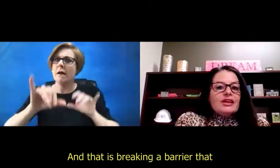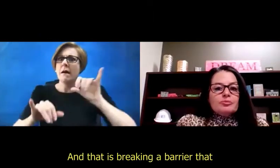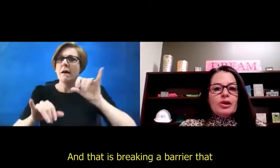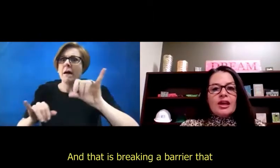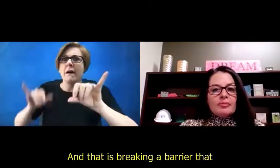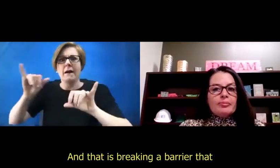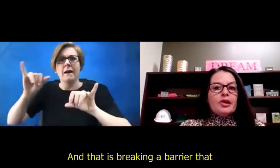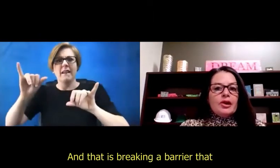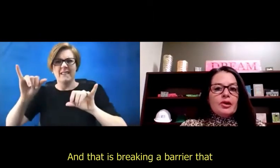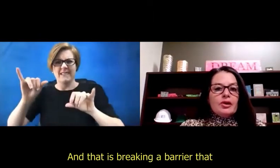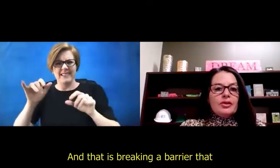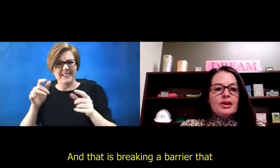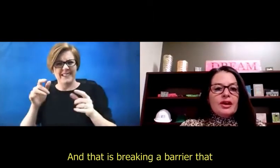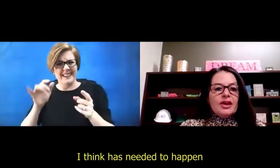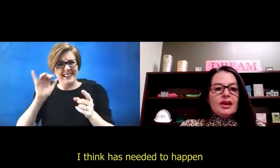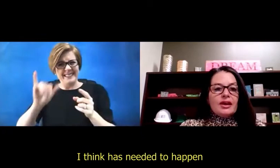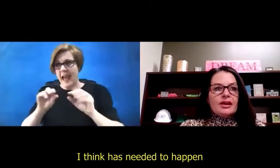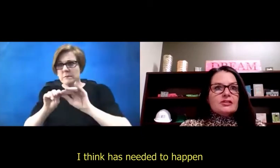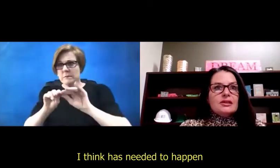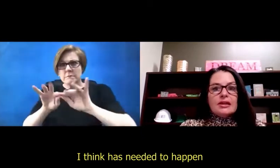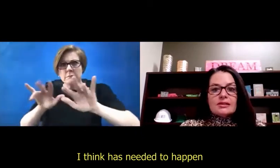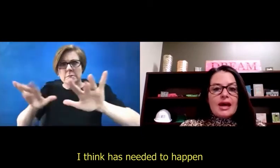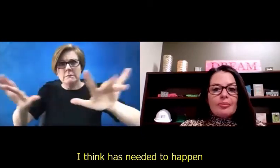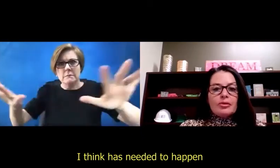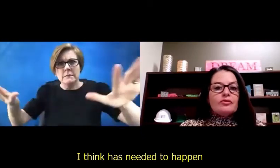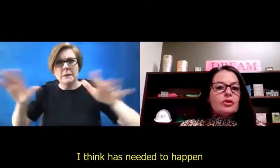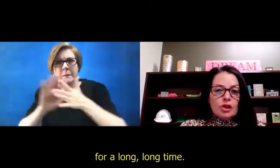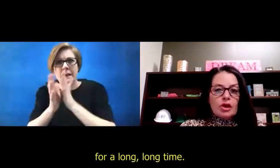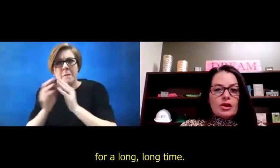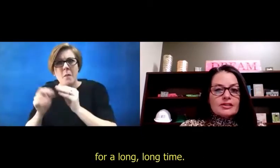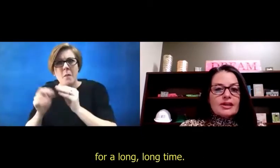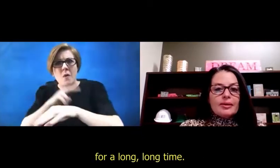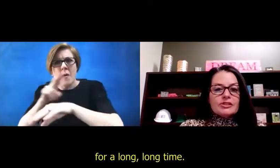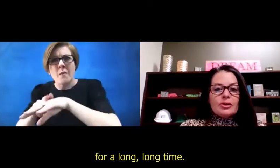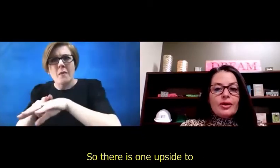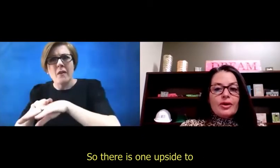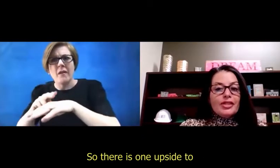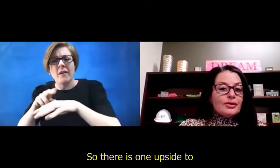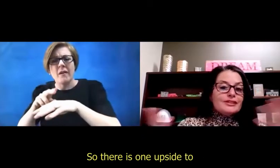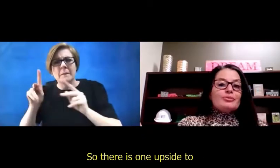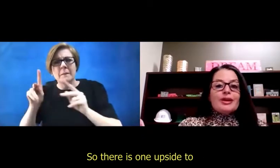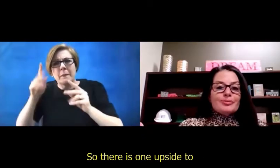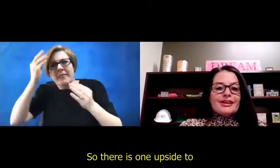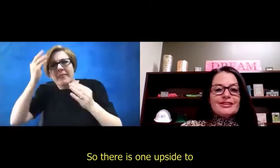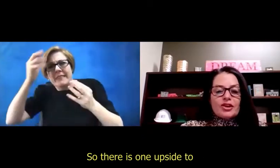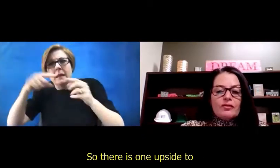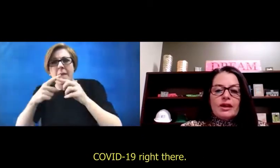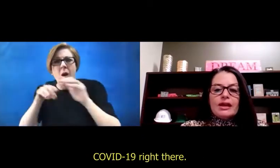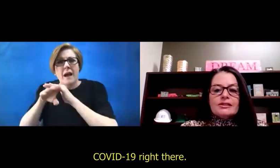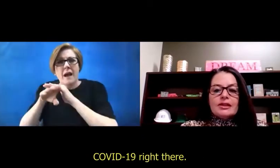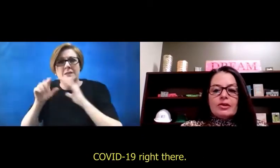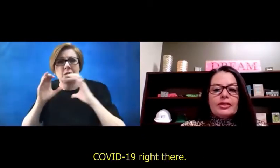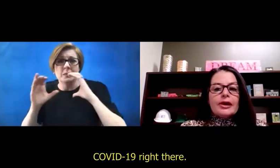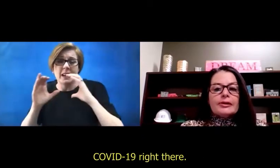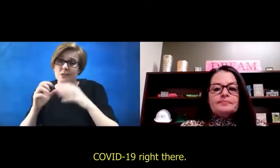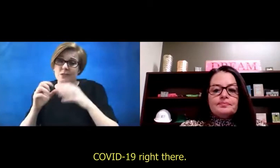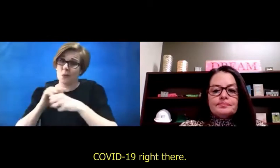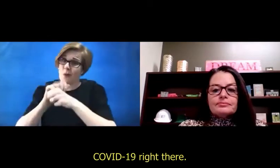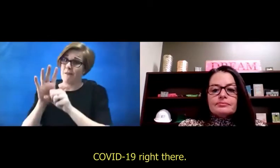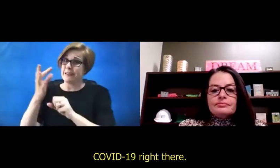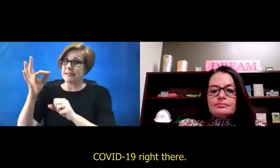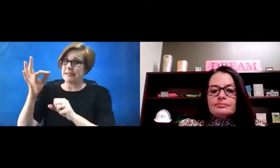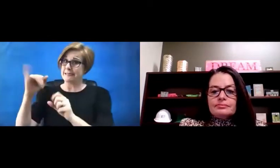And that is breaking a barrier that I think has needed to happen for a long, long time. So there is one upside to COVID-19 right